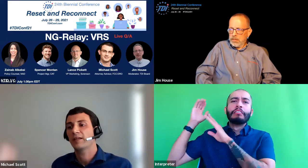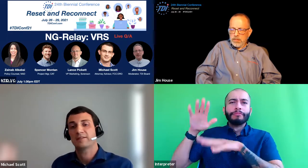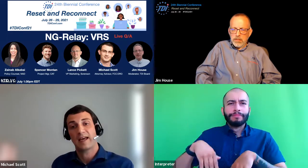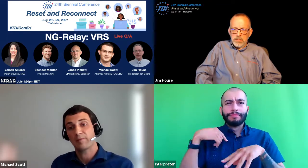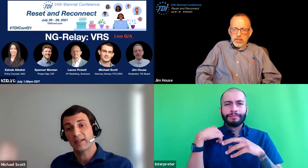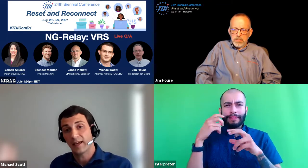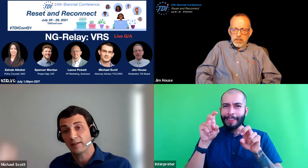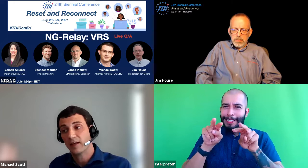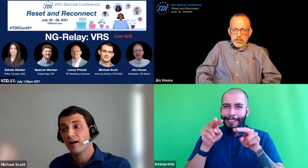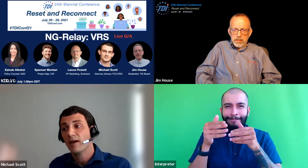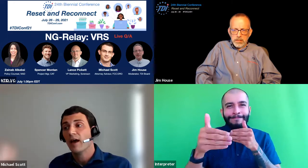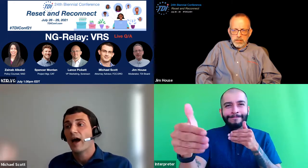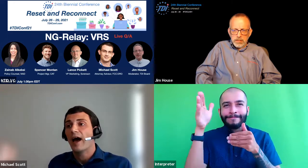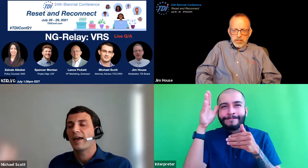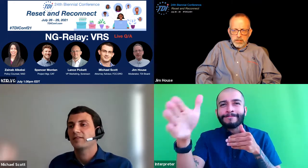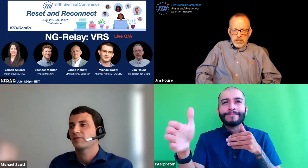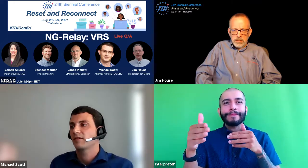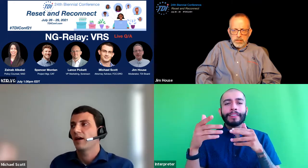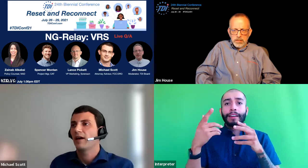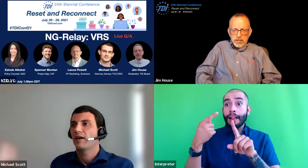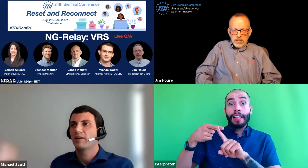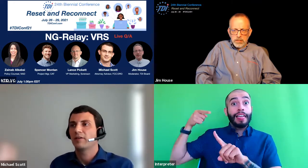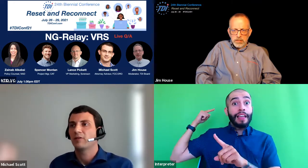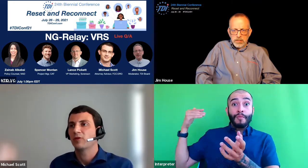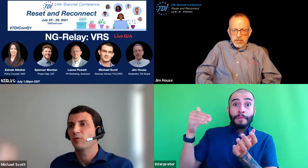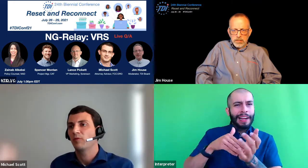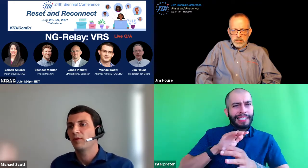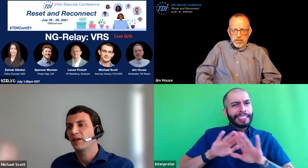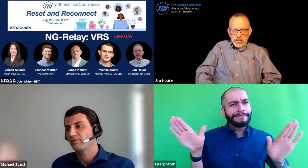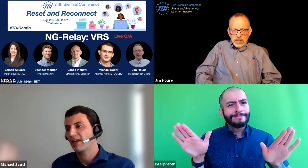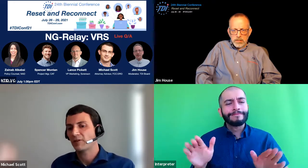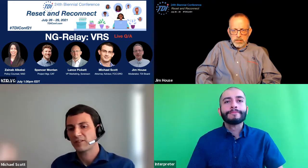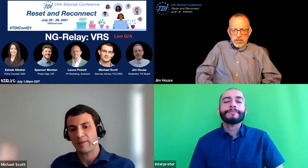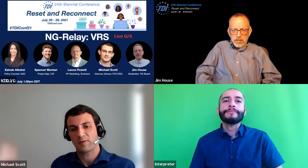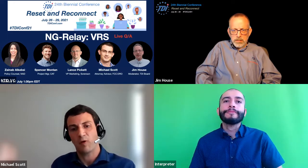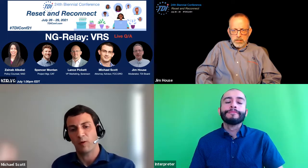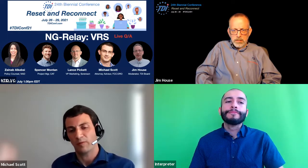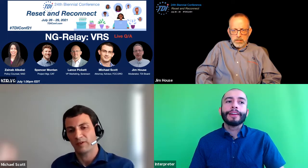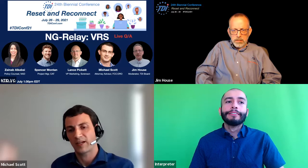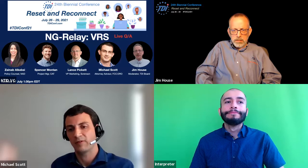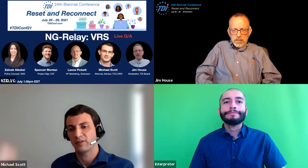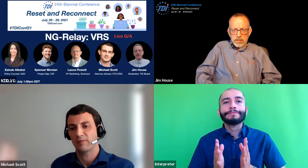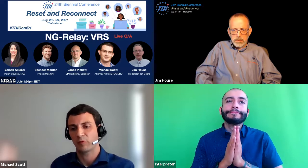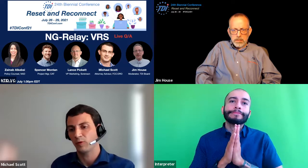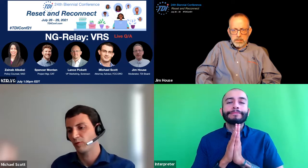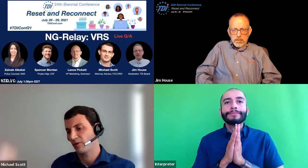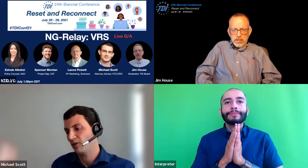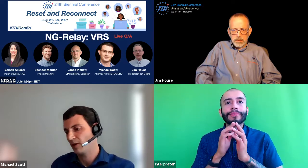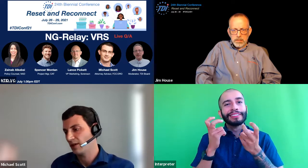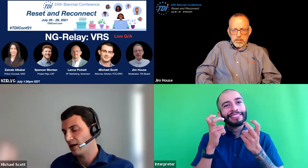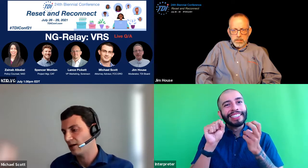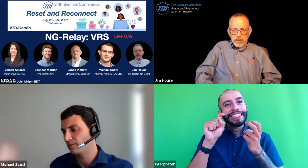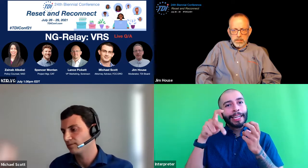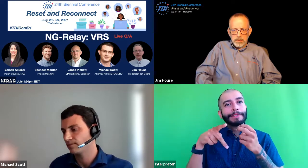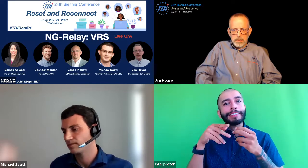make sure it doesn't happen again. It's, so we take our steps forward. We try to loosen up rules where we